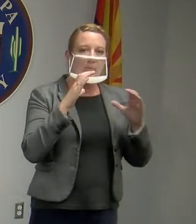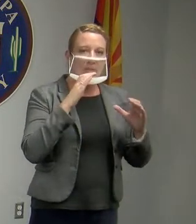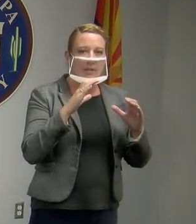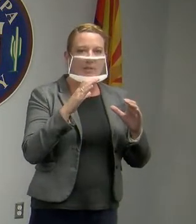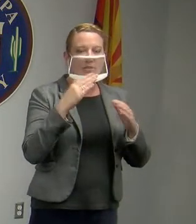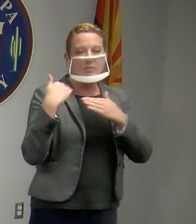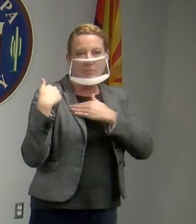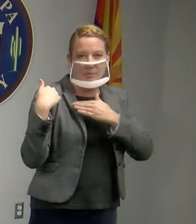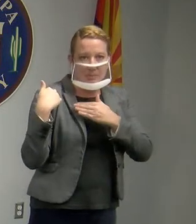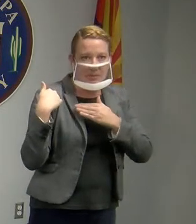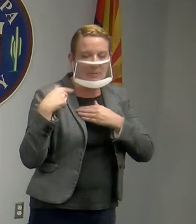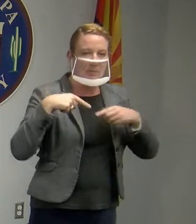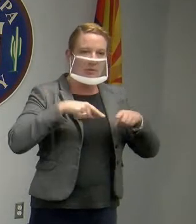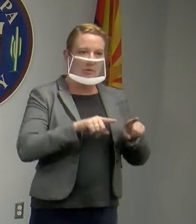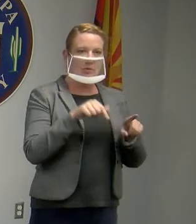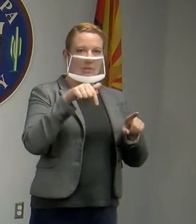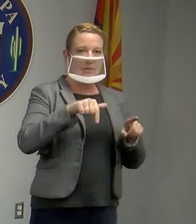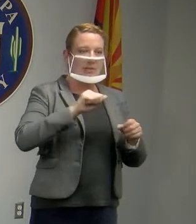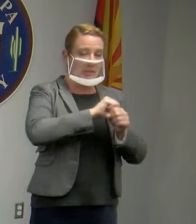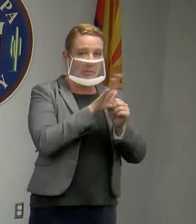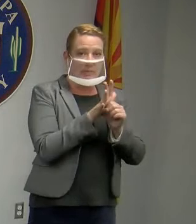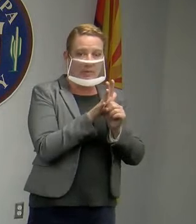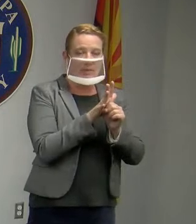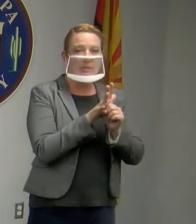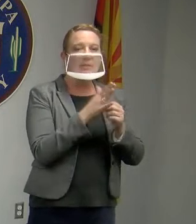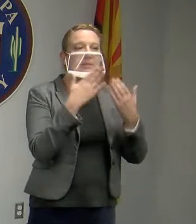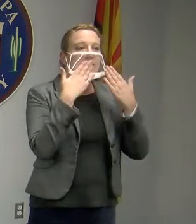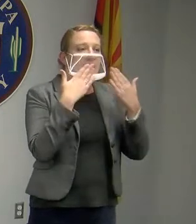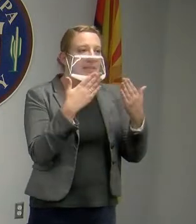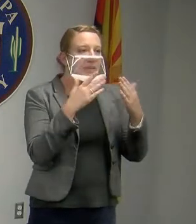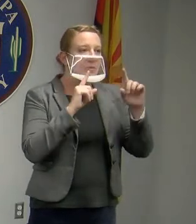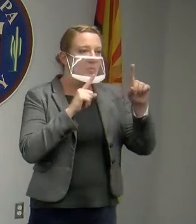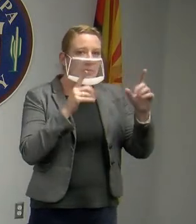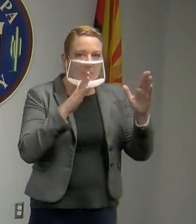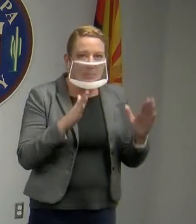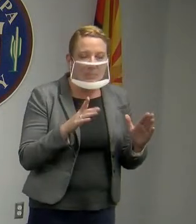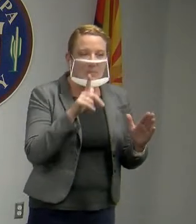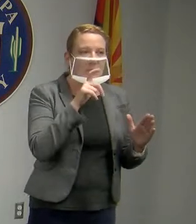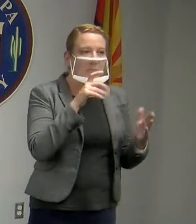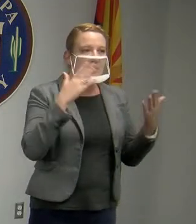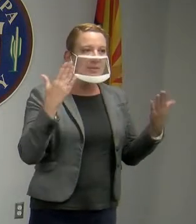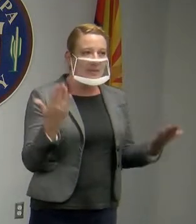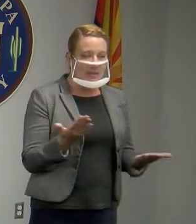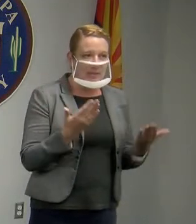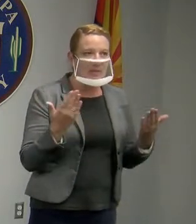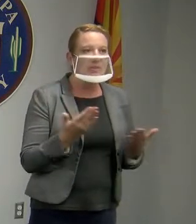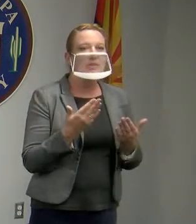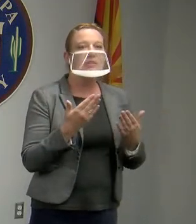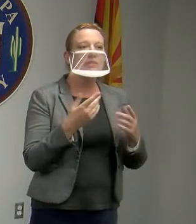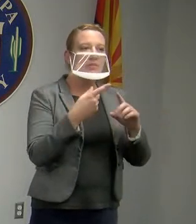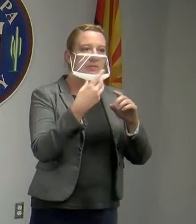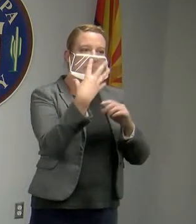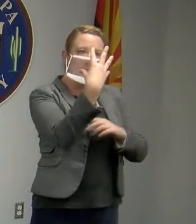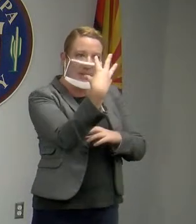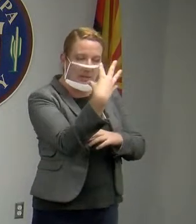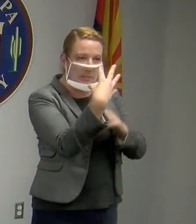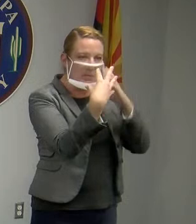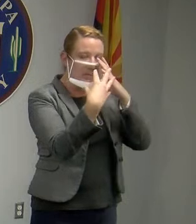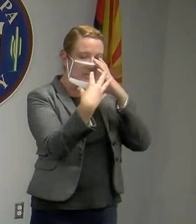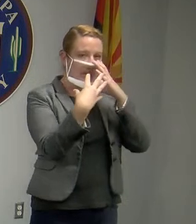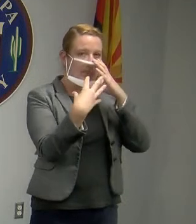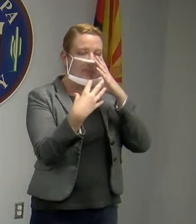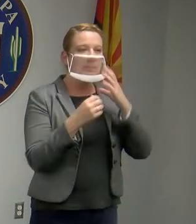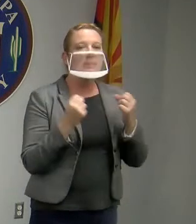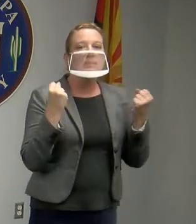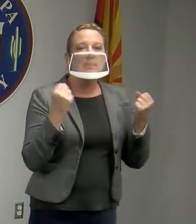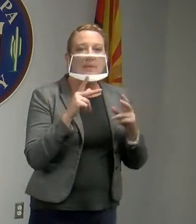incident command. So I'd like to thank all the reporters. They're joining us either through the live feed we have here. We also have many of you joining